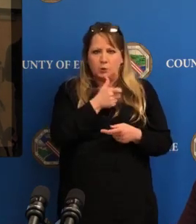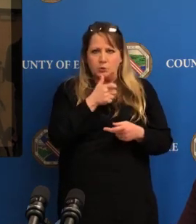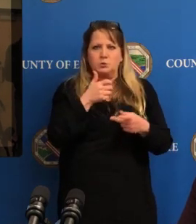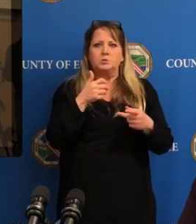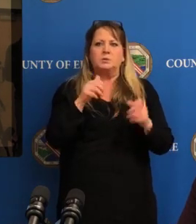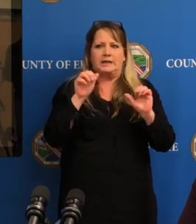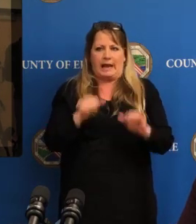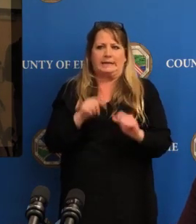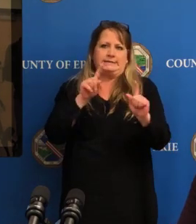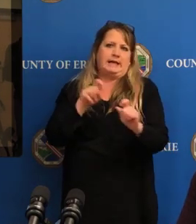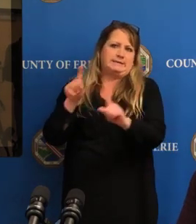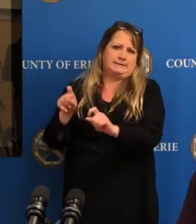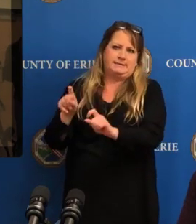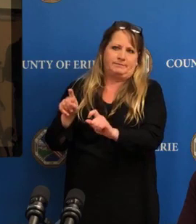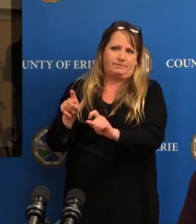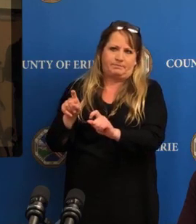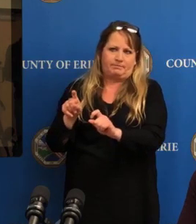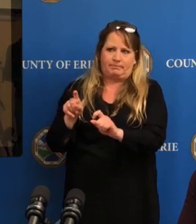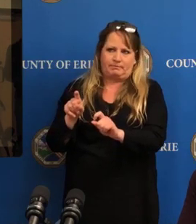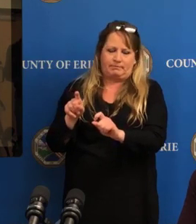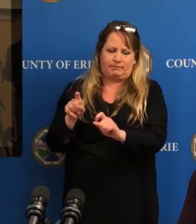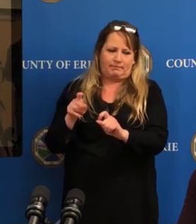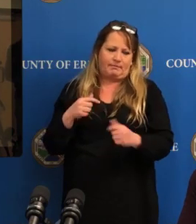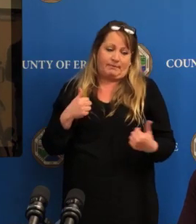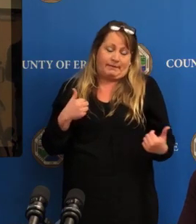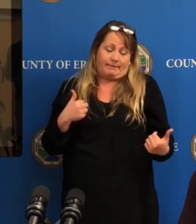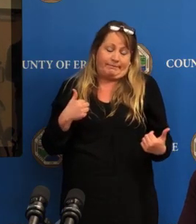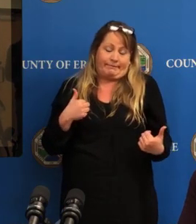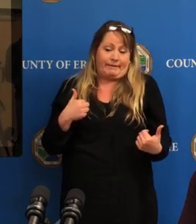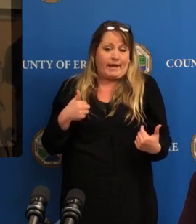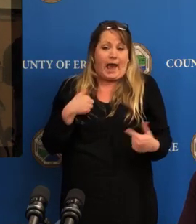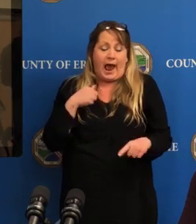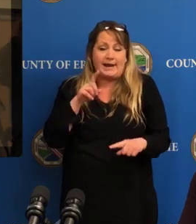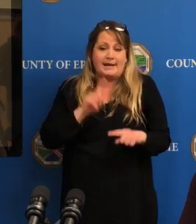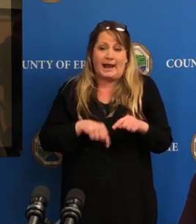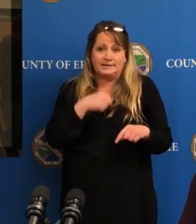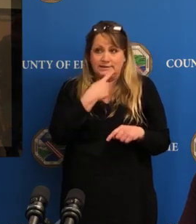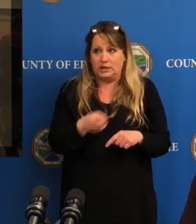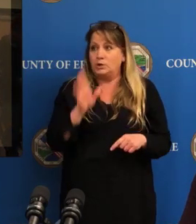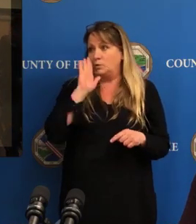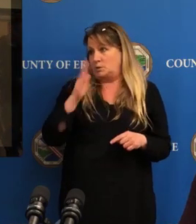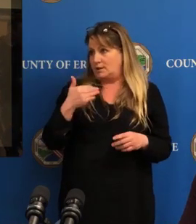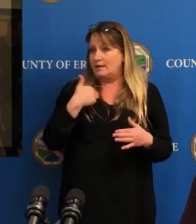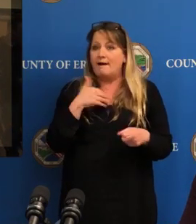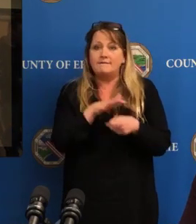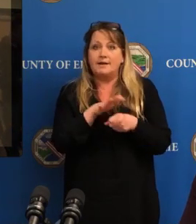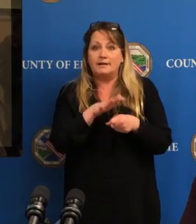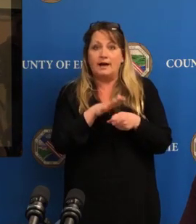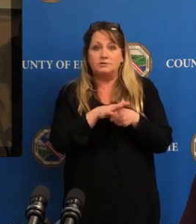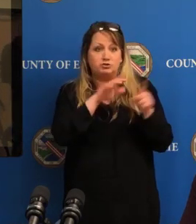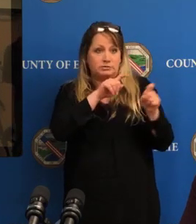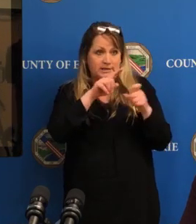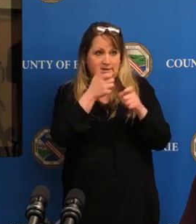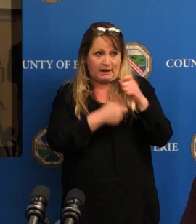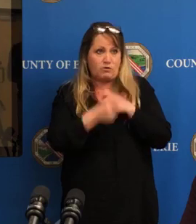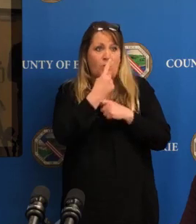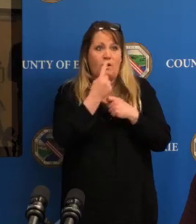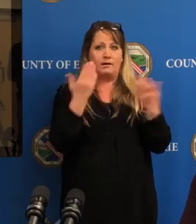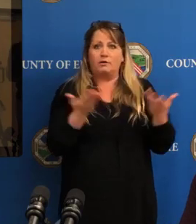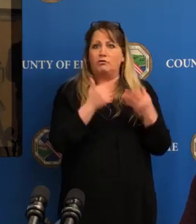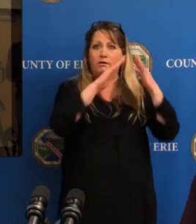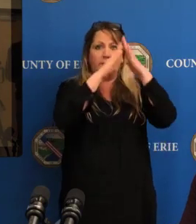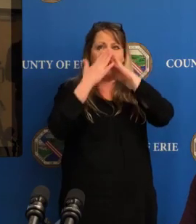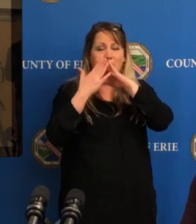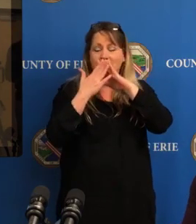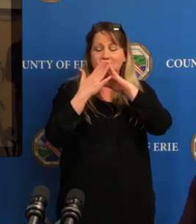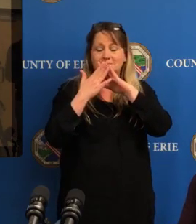we use these tests. And I can't say that we will have enough to test everybody in the community. So